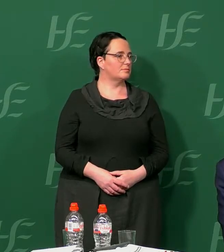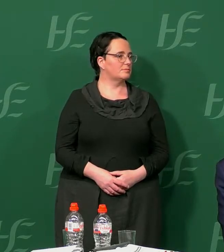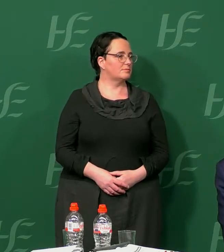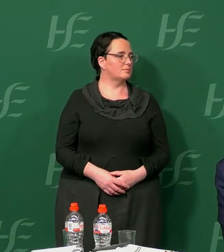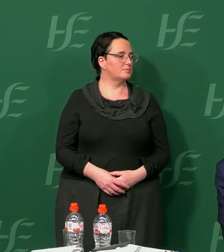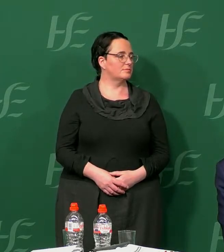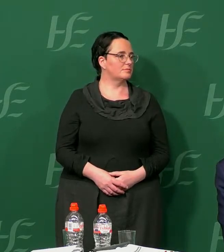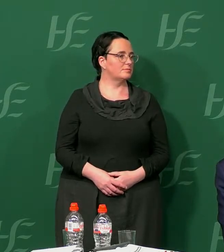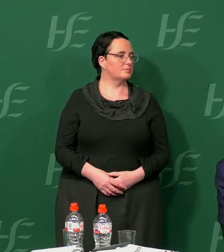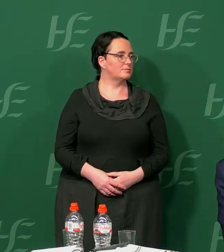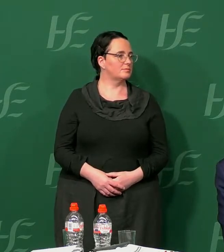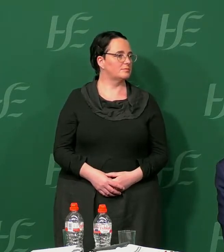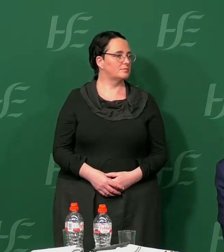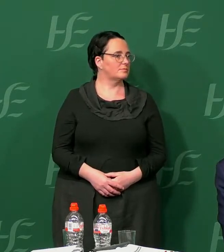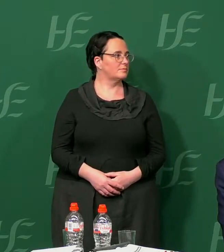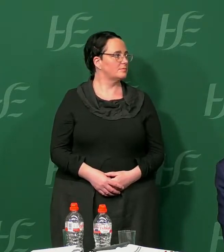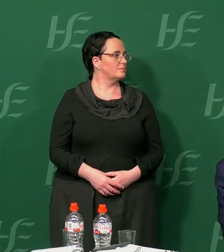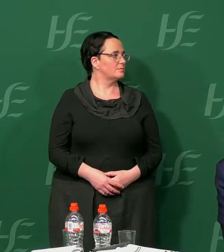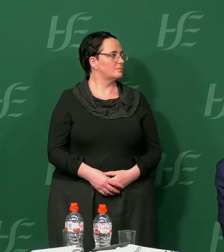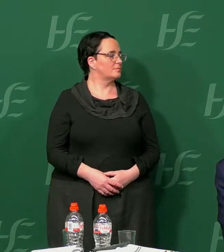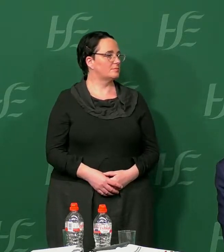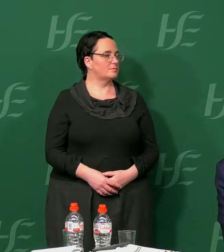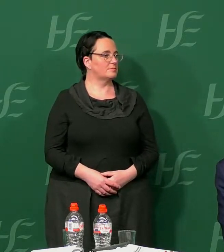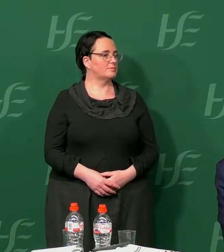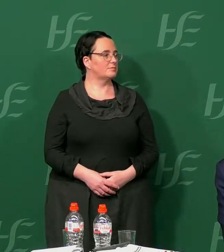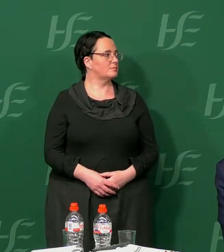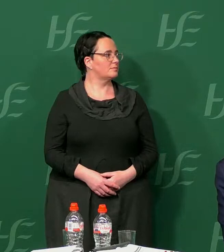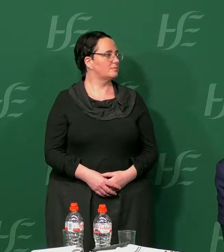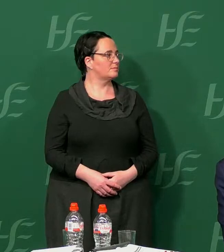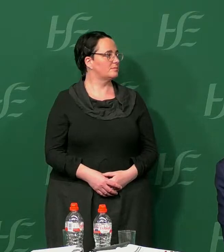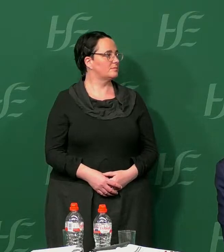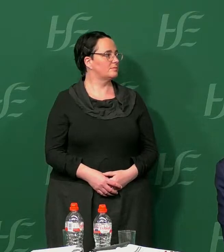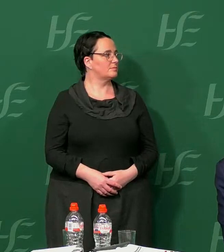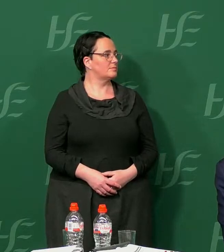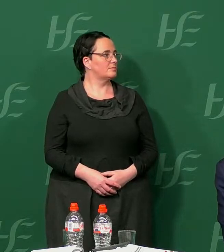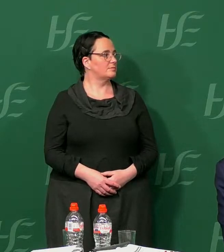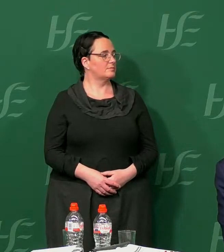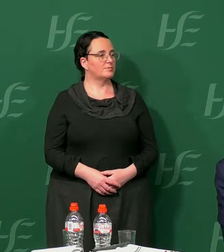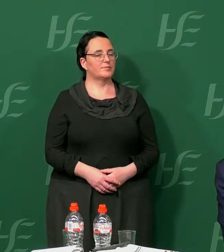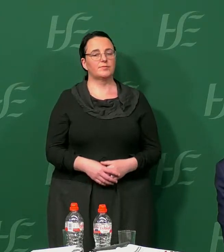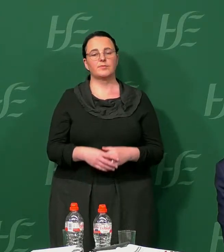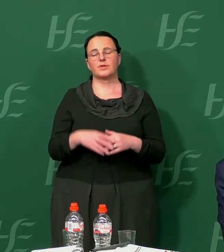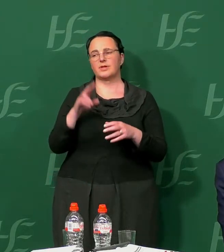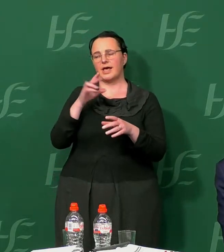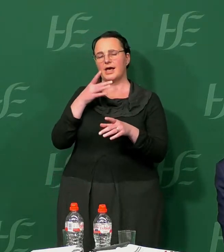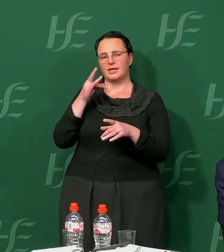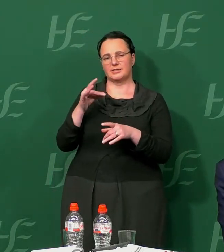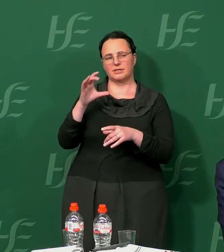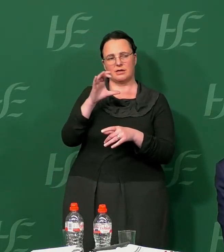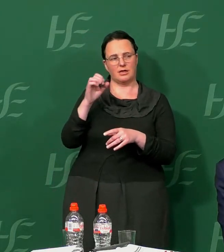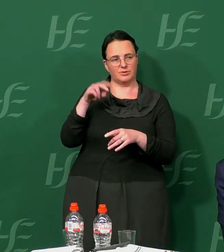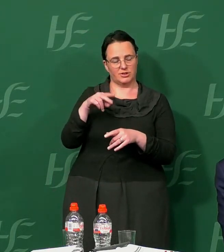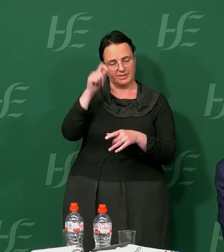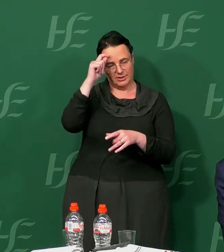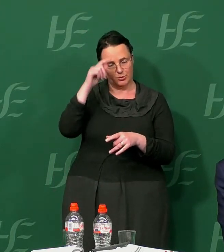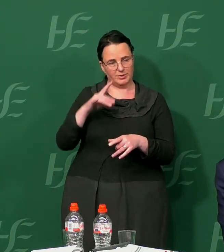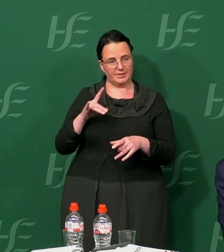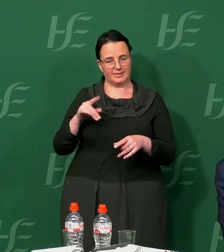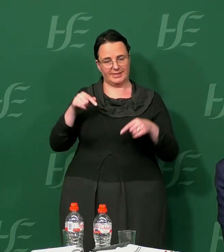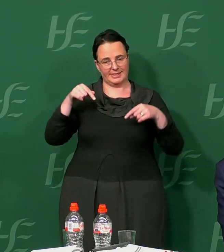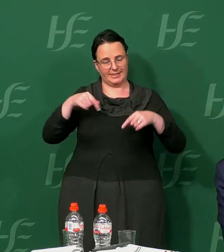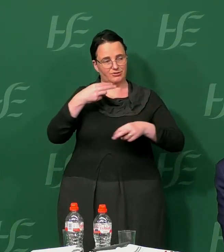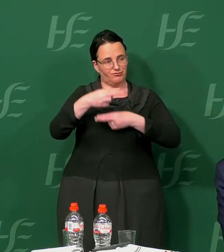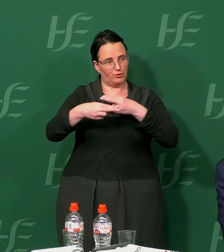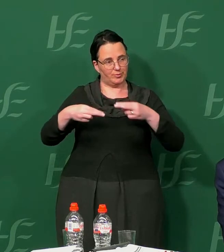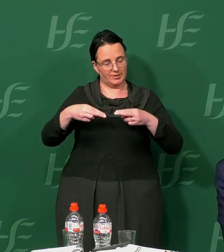it. I don't want to be a bad Santa, but can I ask Dr. Colin Henry, is it reasonable to think that we might all be here in this room